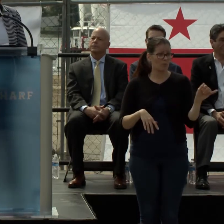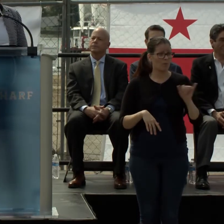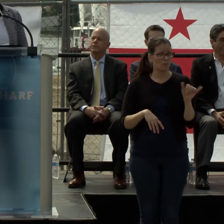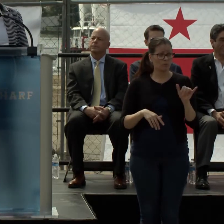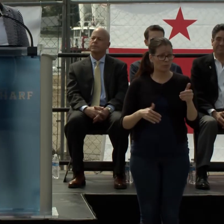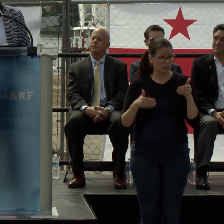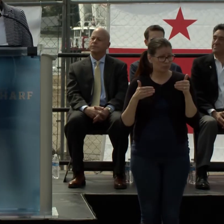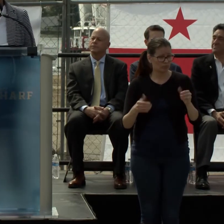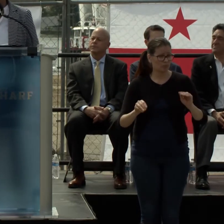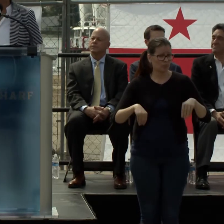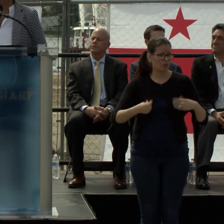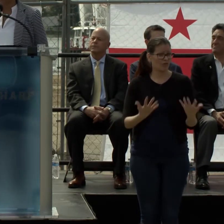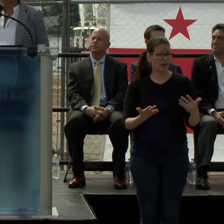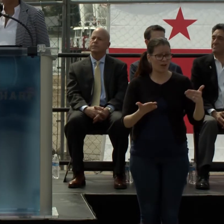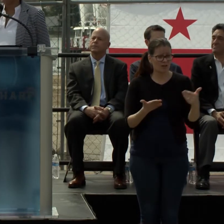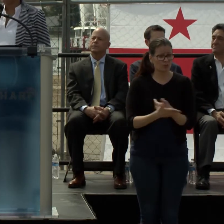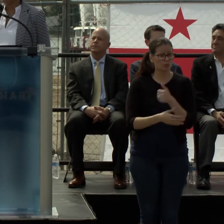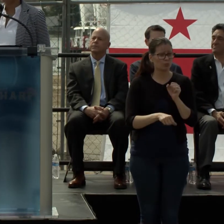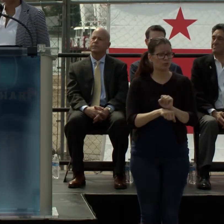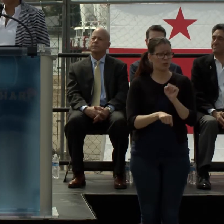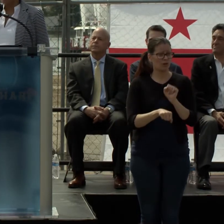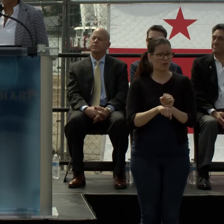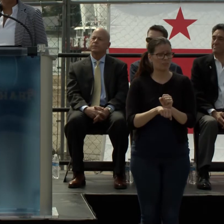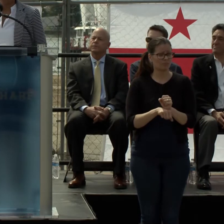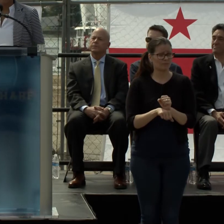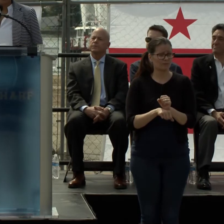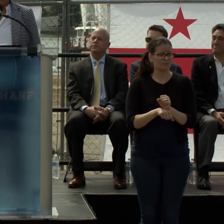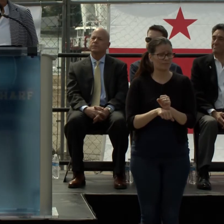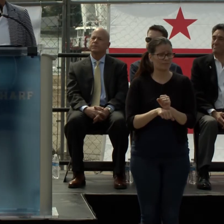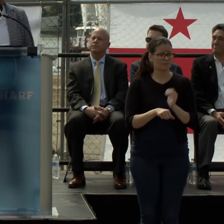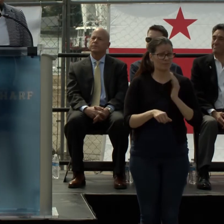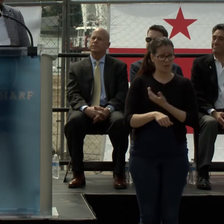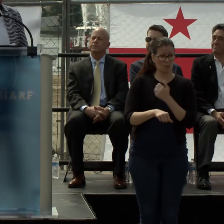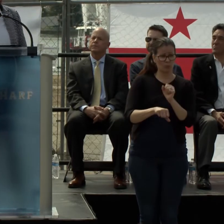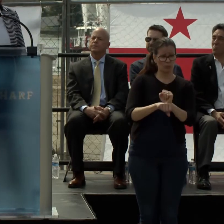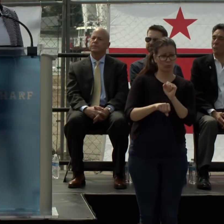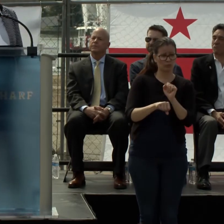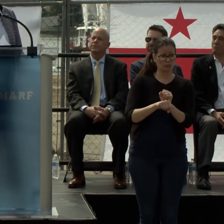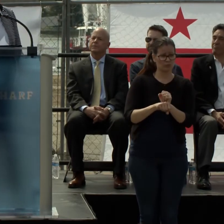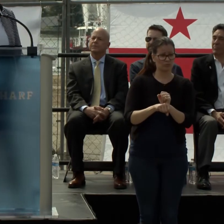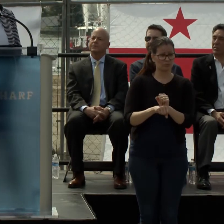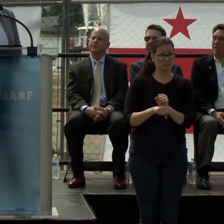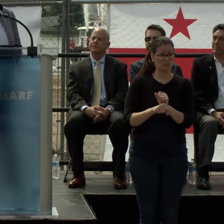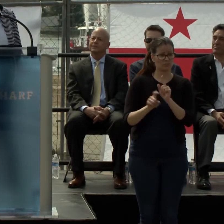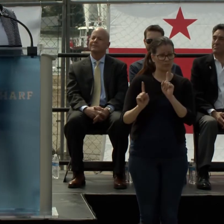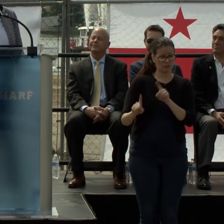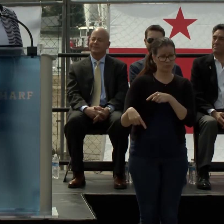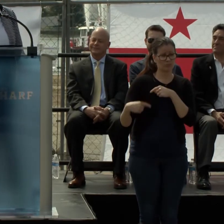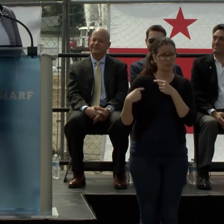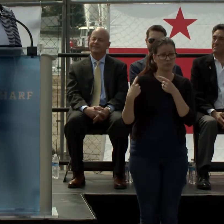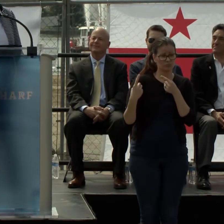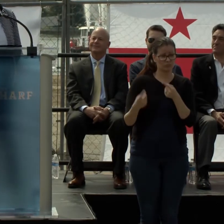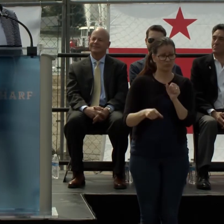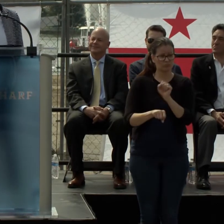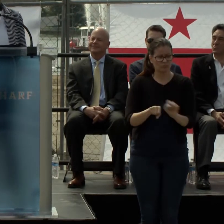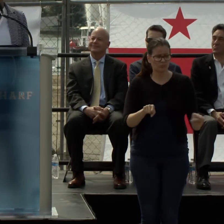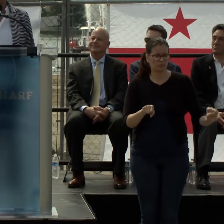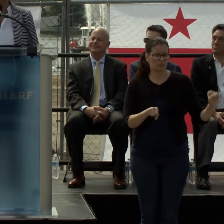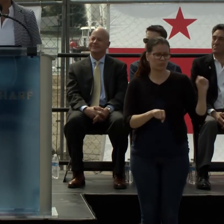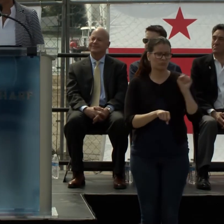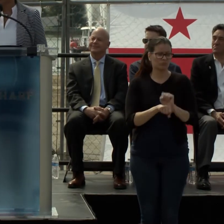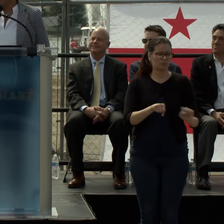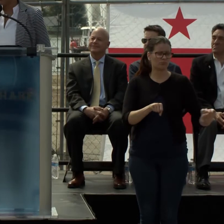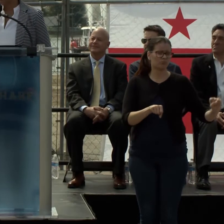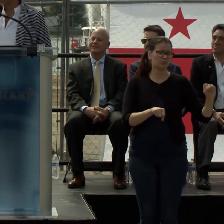indeed spanned many, many years. I joined the council at about the same time this project was